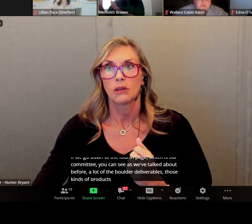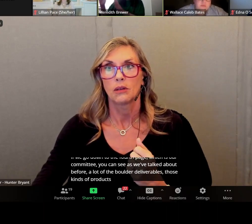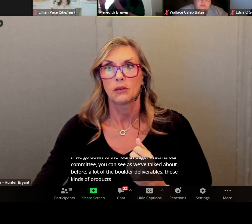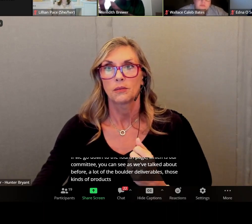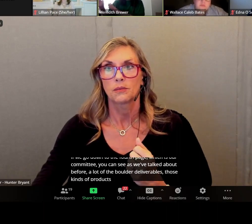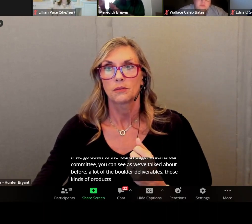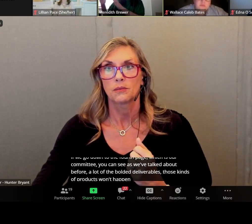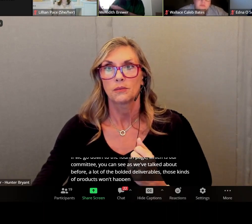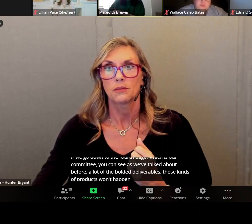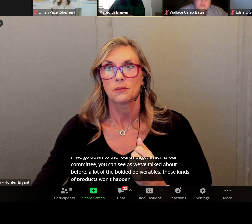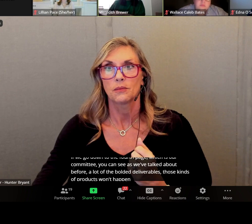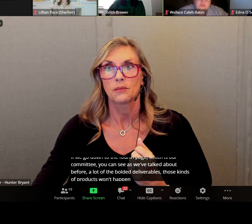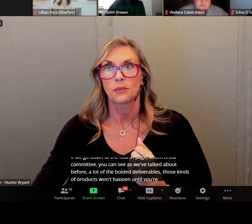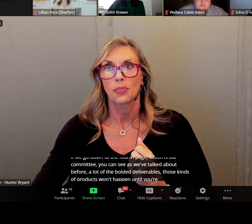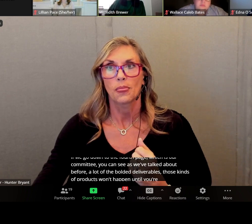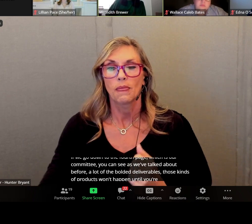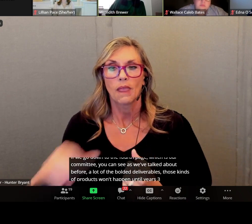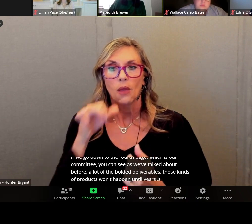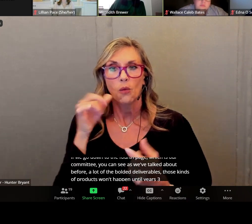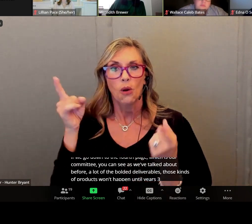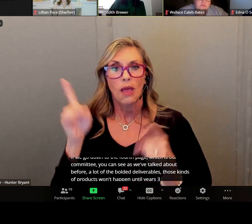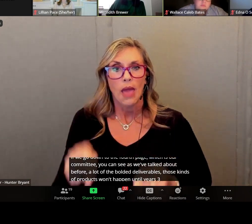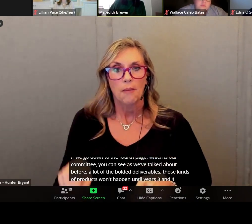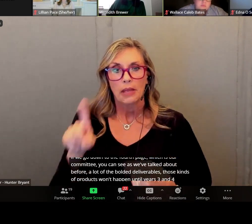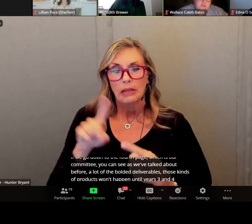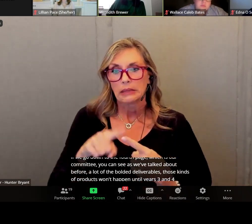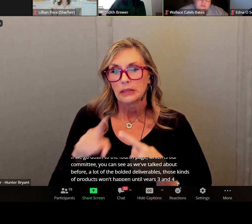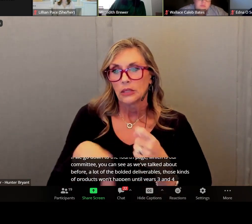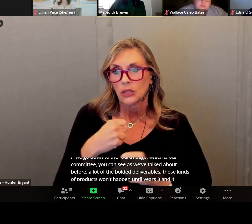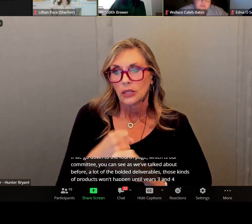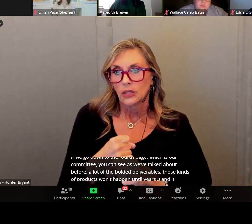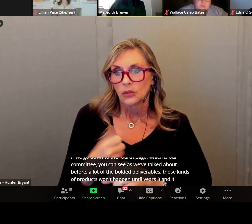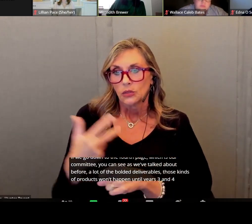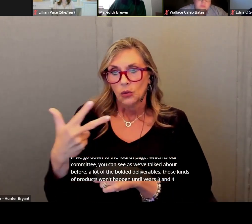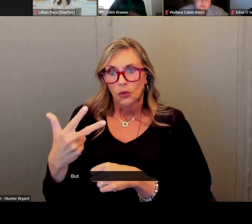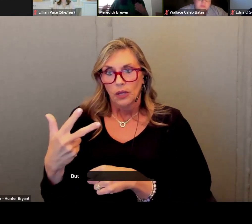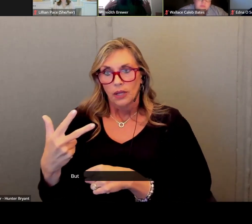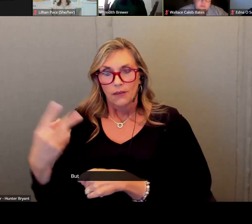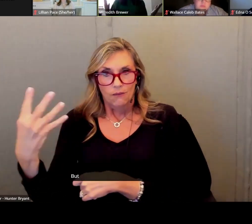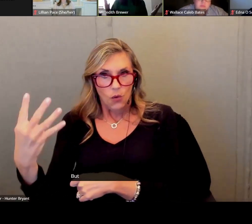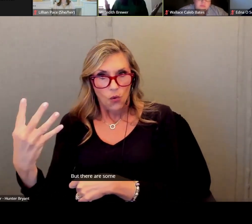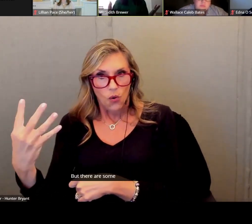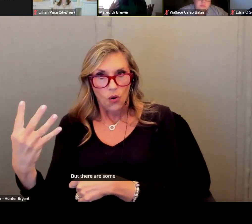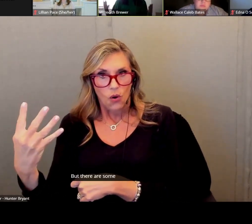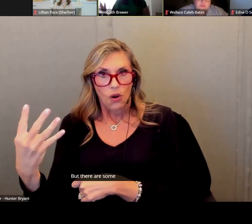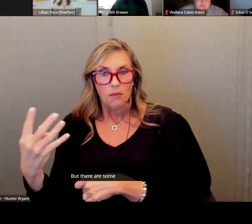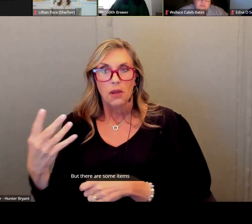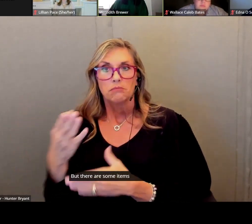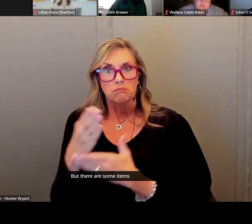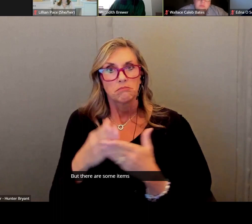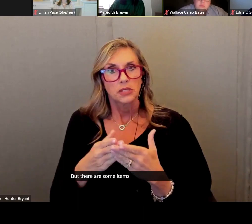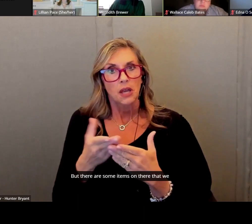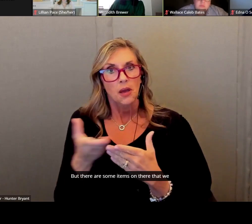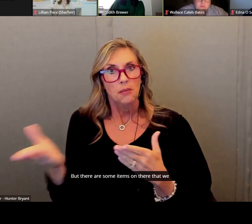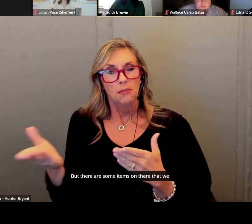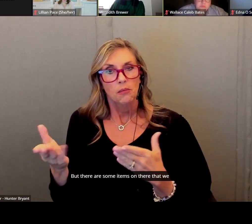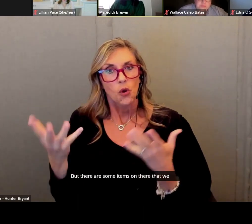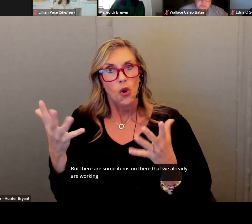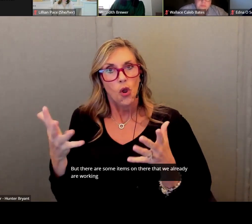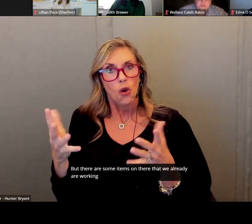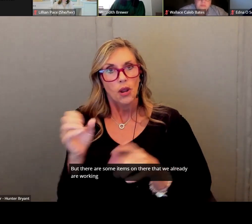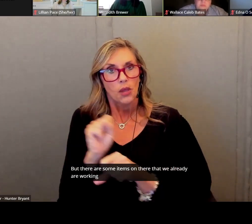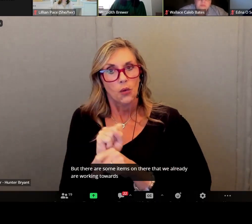until years 3 and 4. But there are some items on there that we already are working